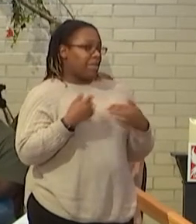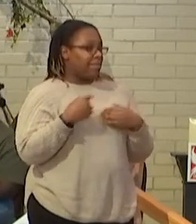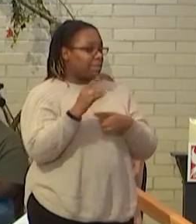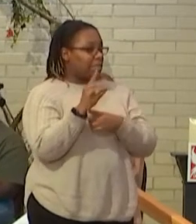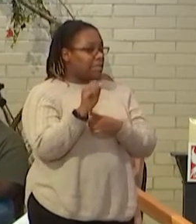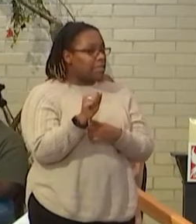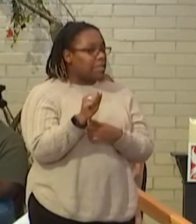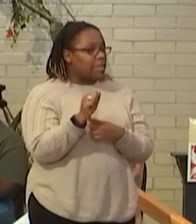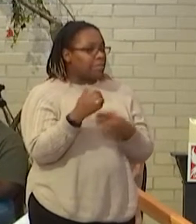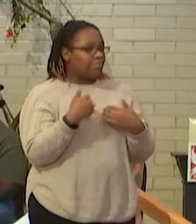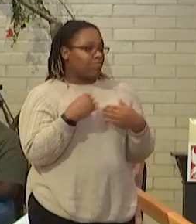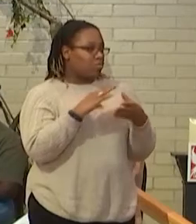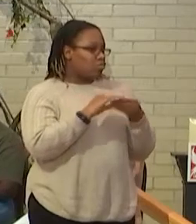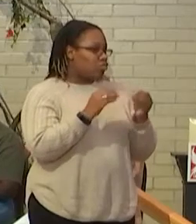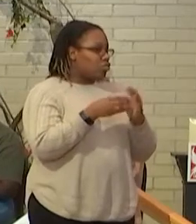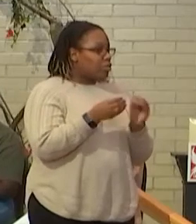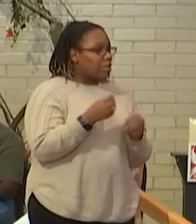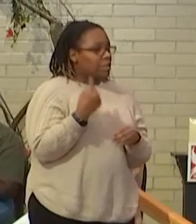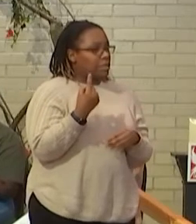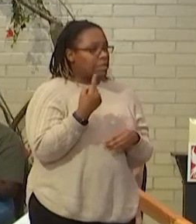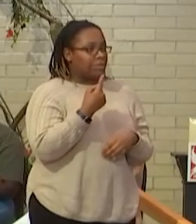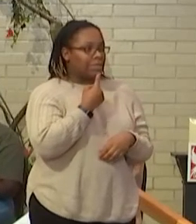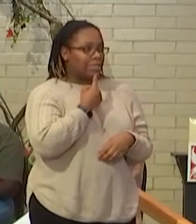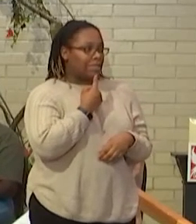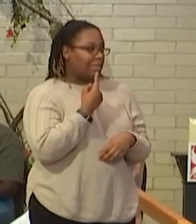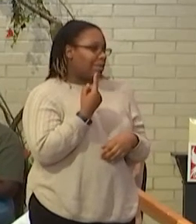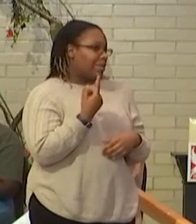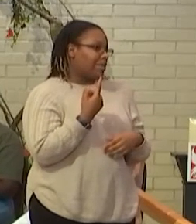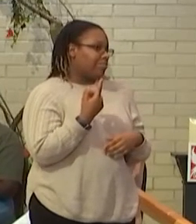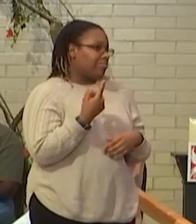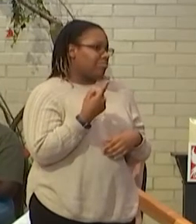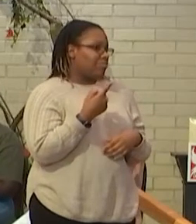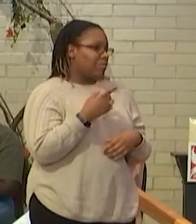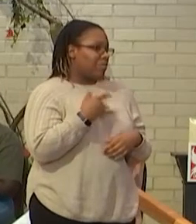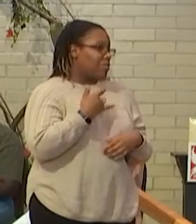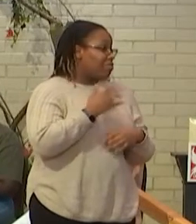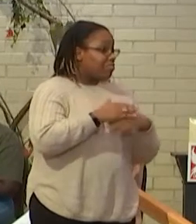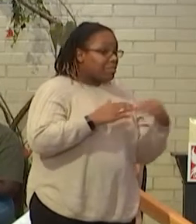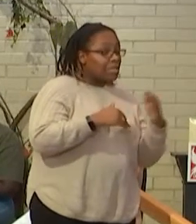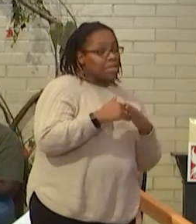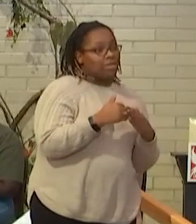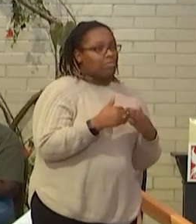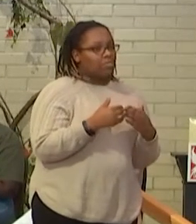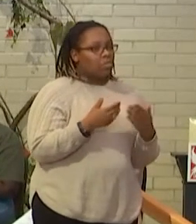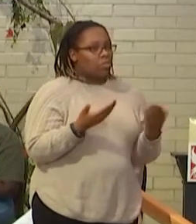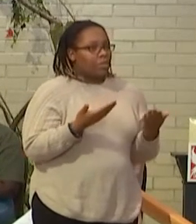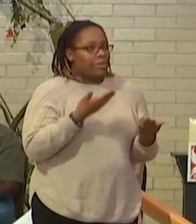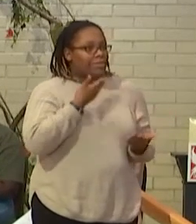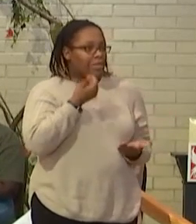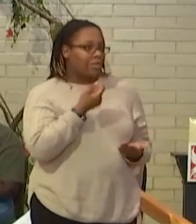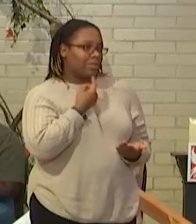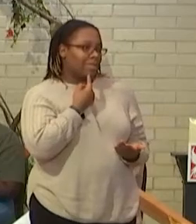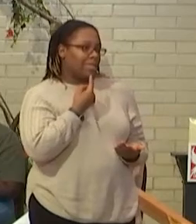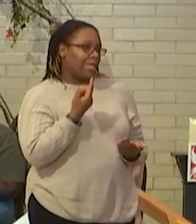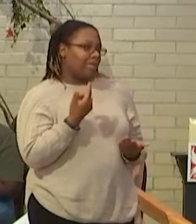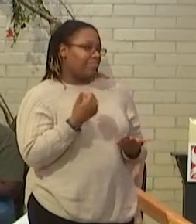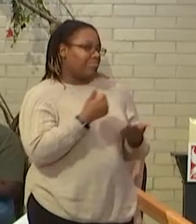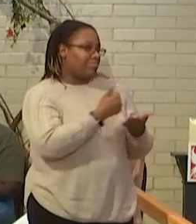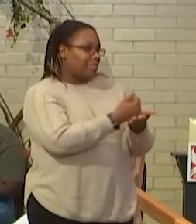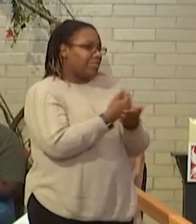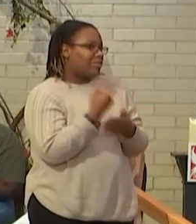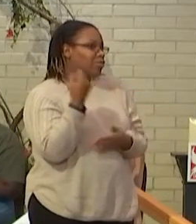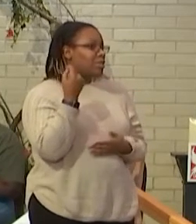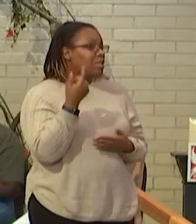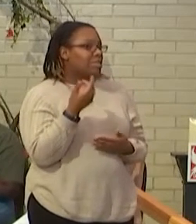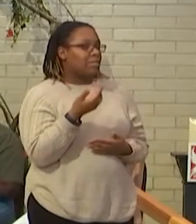somebody said to you once that maybe made you uncomfortable, and what would have been better? And just help us know better ways to approach